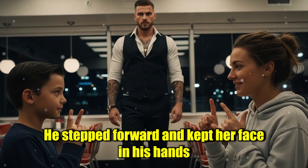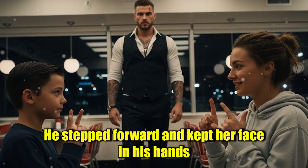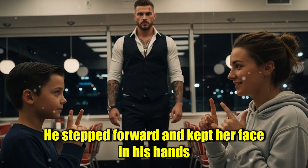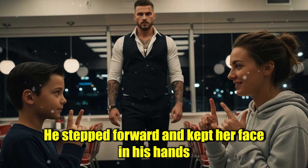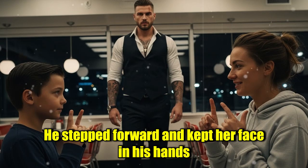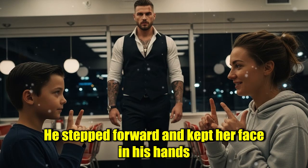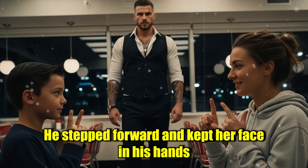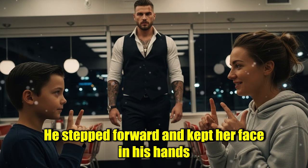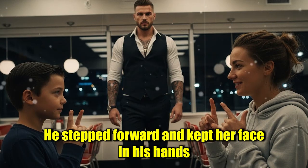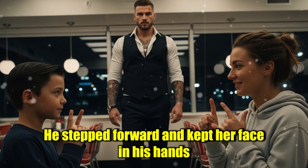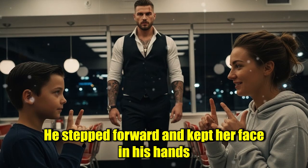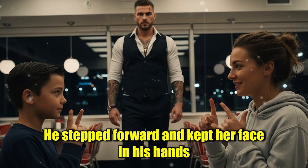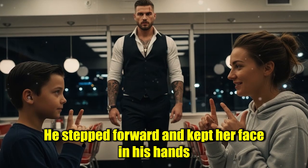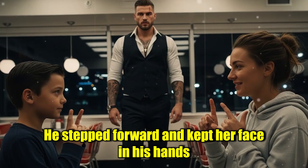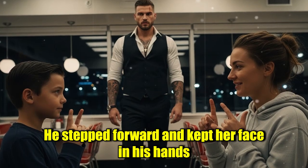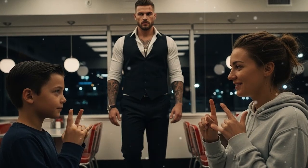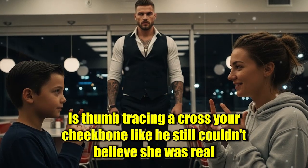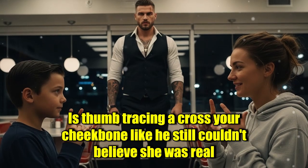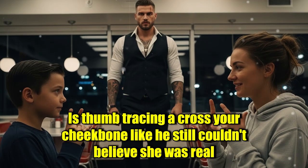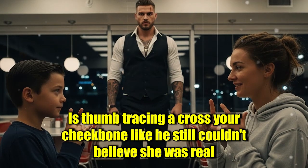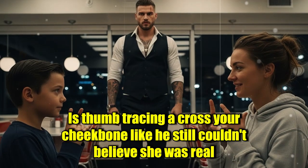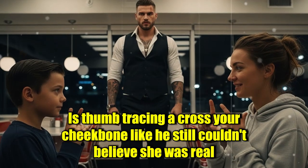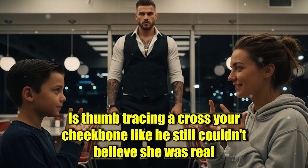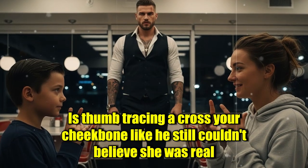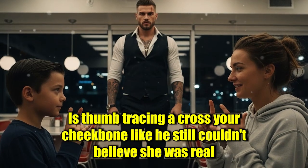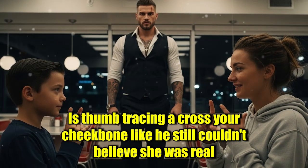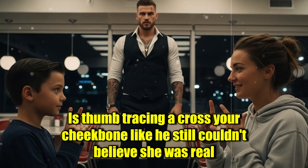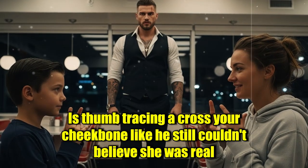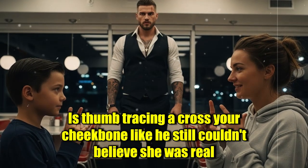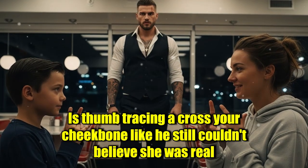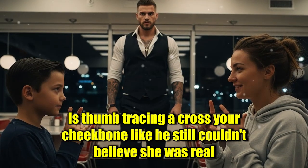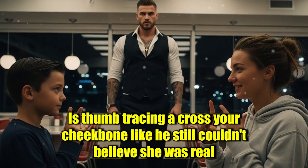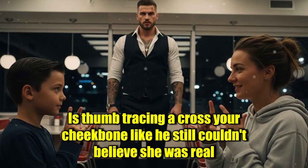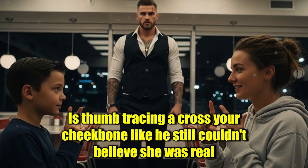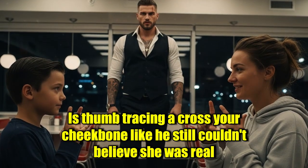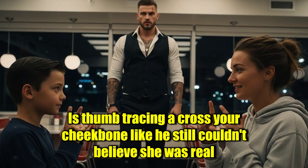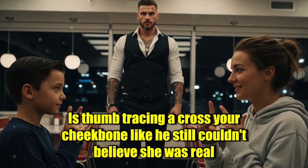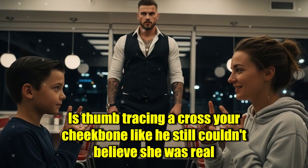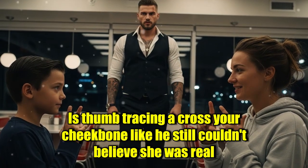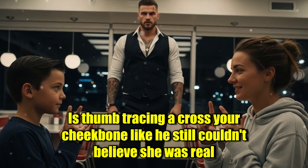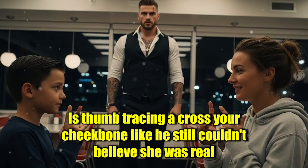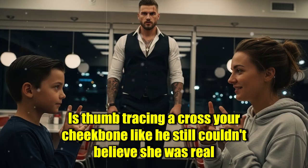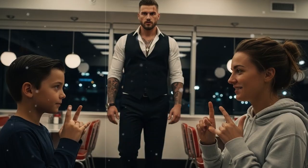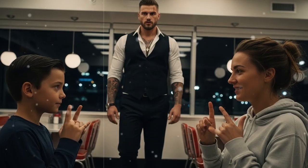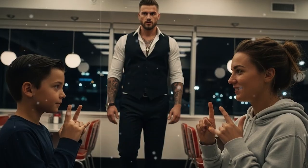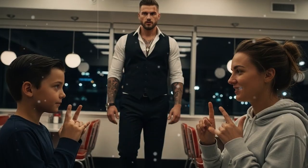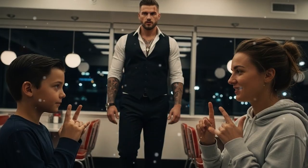stepped forward and cupped her face in his hands, his thumb tracing across her cheekbone like he still couldn't believe she was real. Are